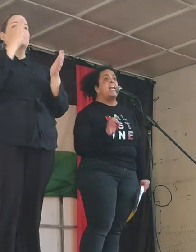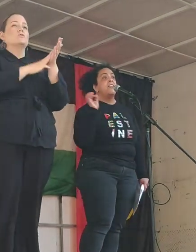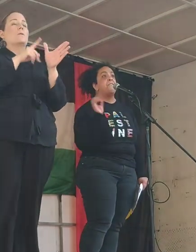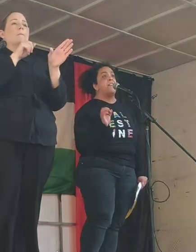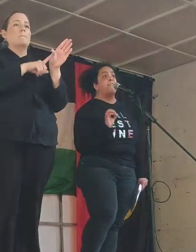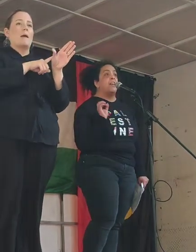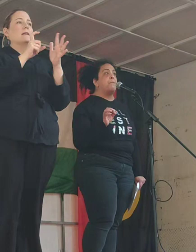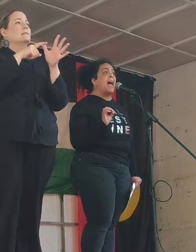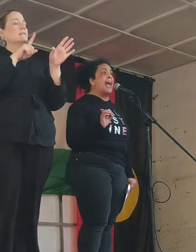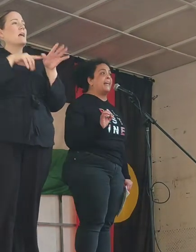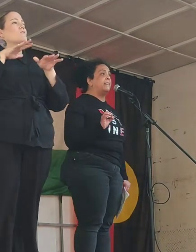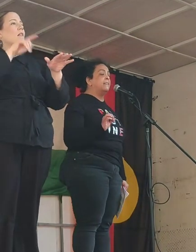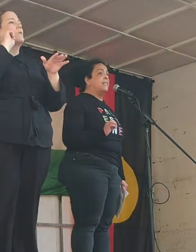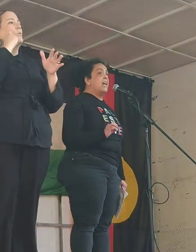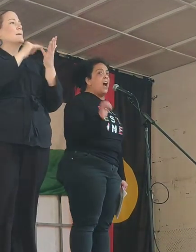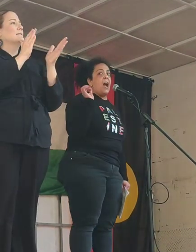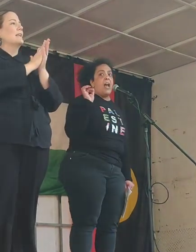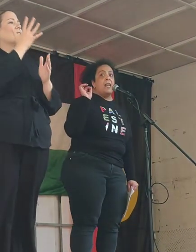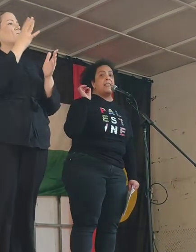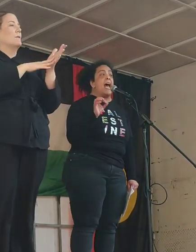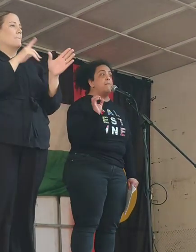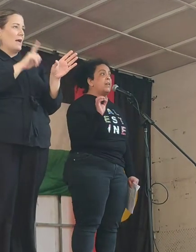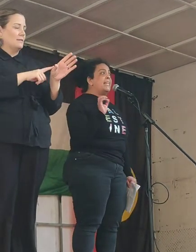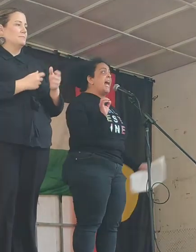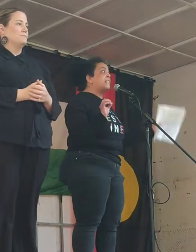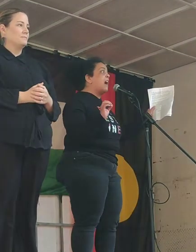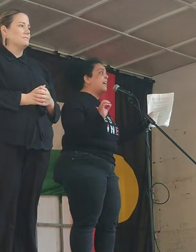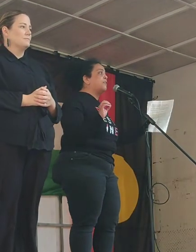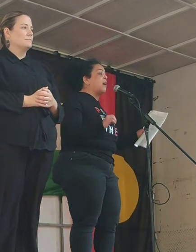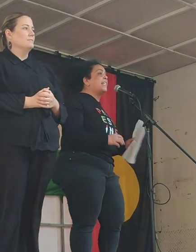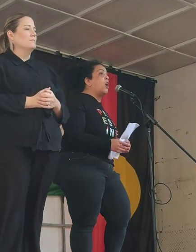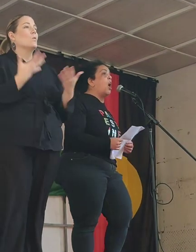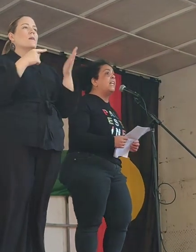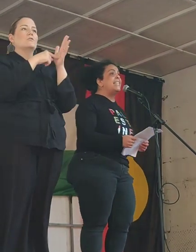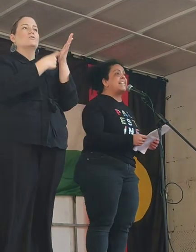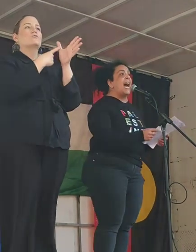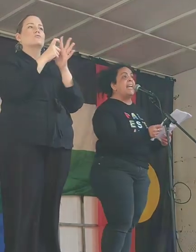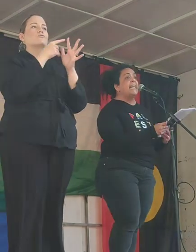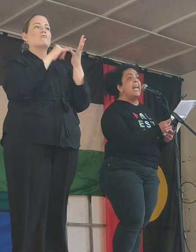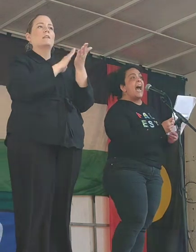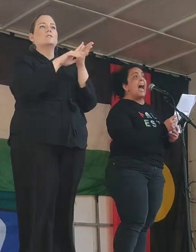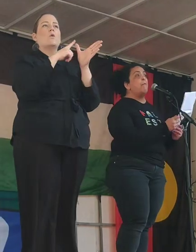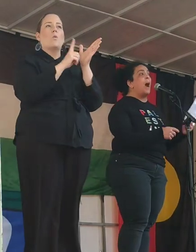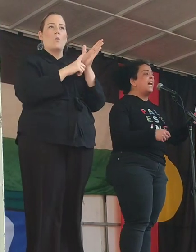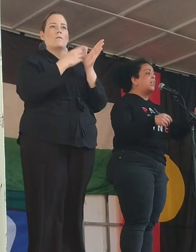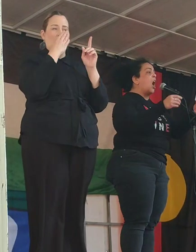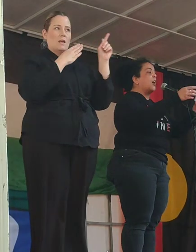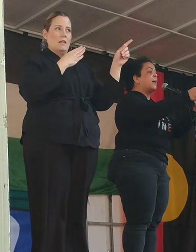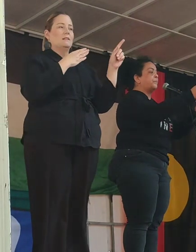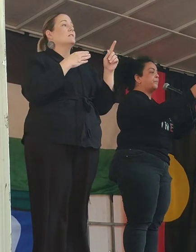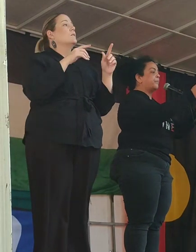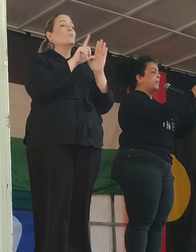Sunday, the 5th of May. That is outside of Trades Hall, starting at 1